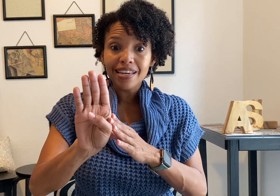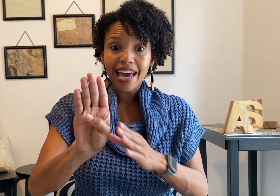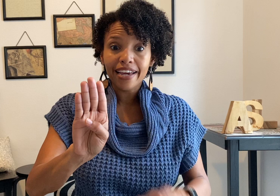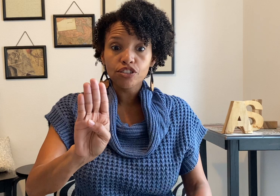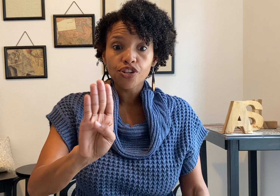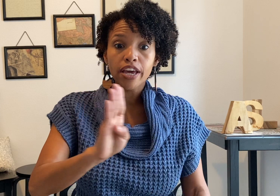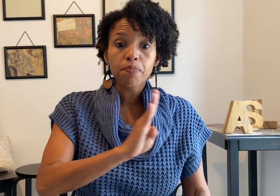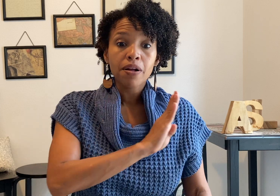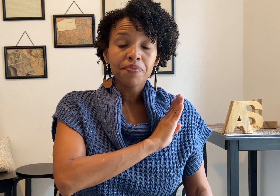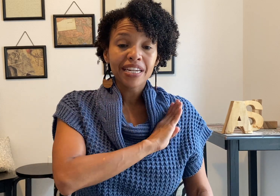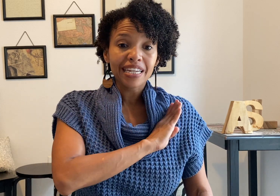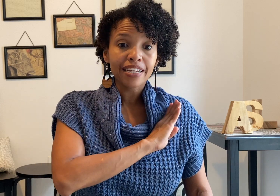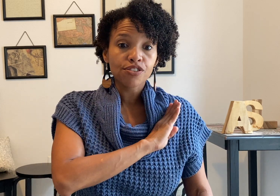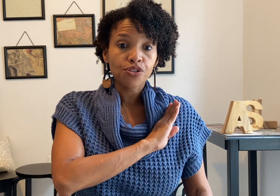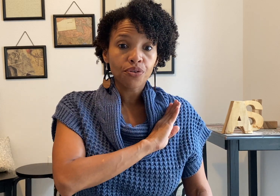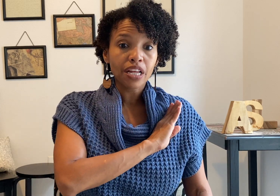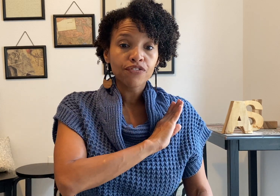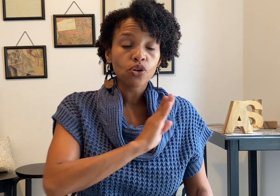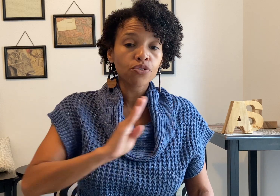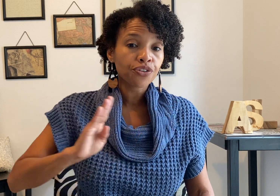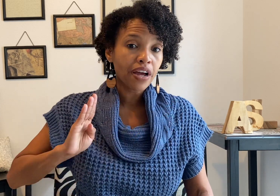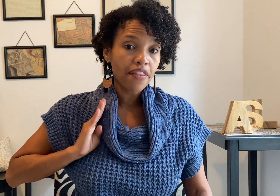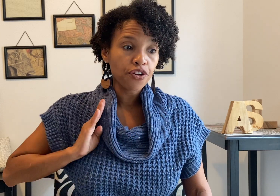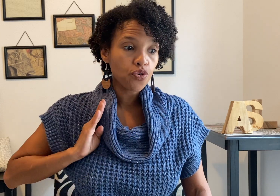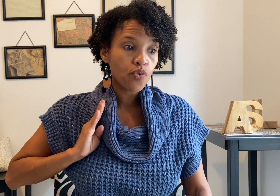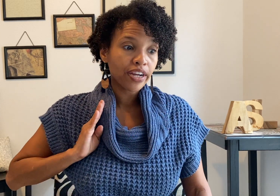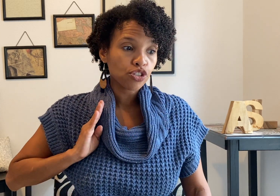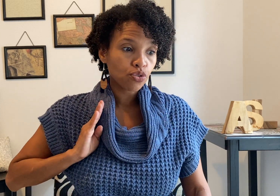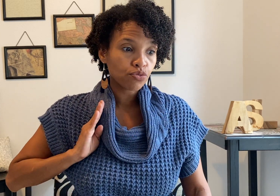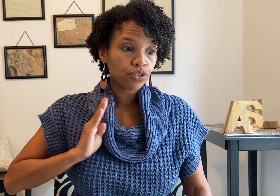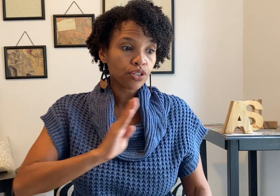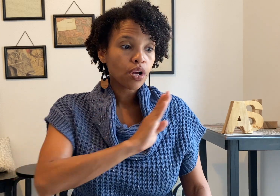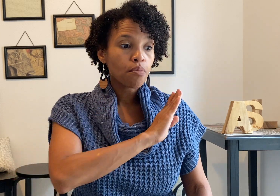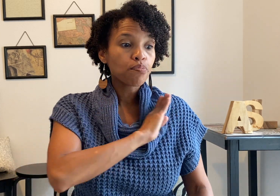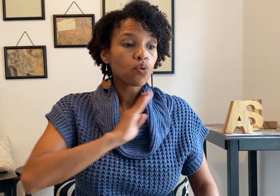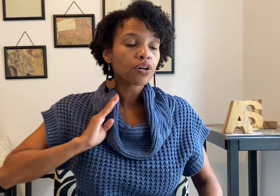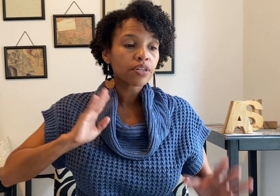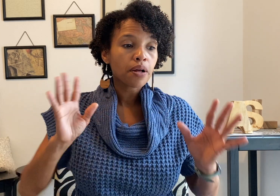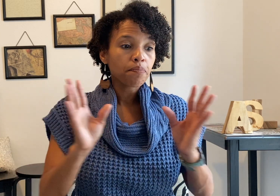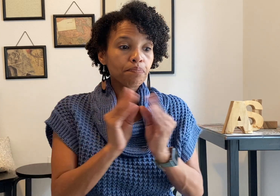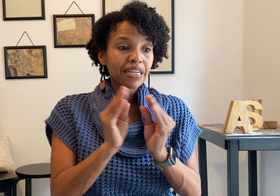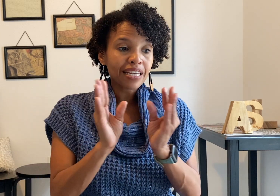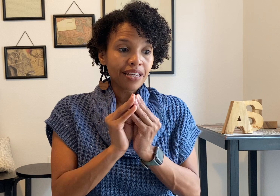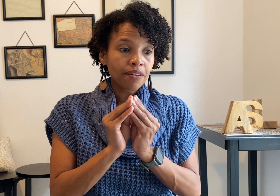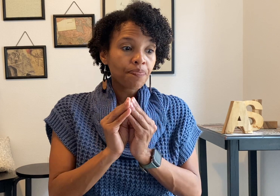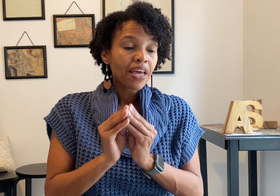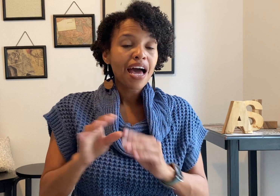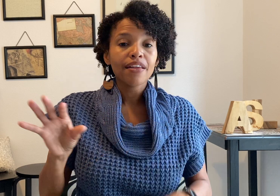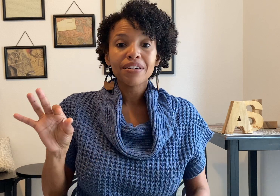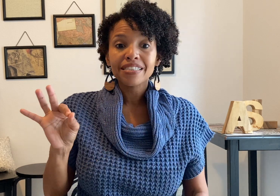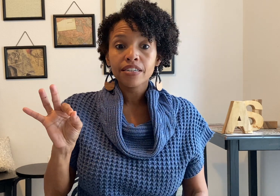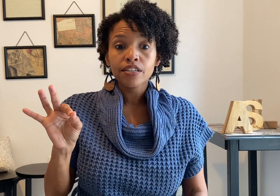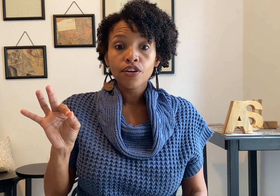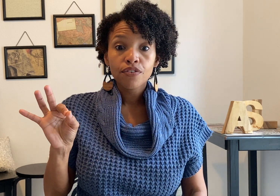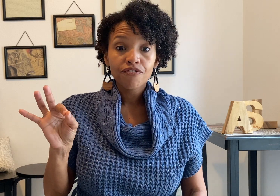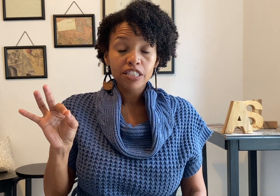hand shape, and it hits your left shoulder and then your right shoulder. Board, meeting, and then we did